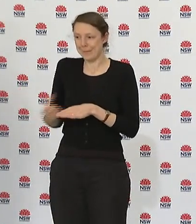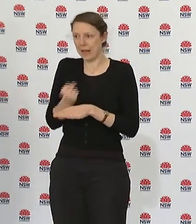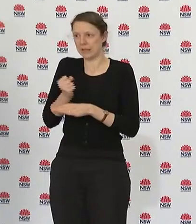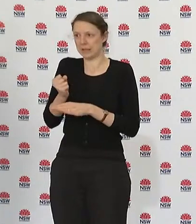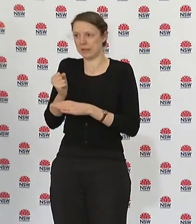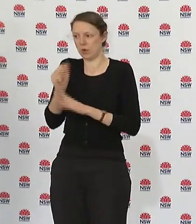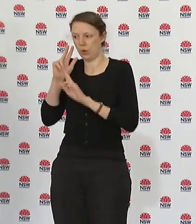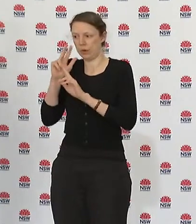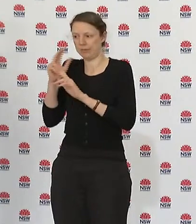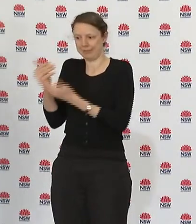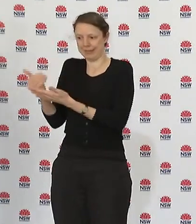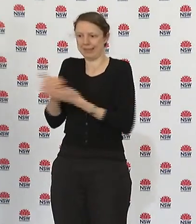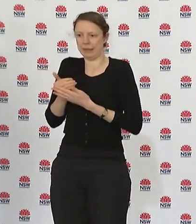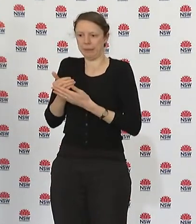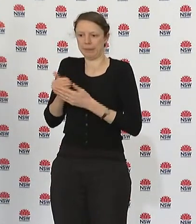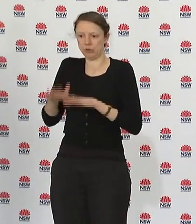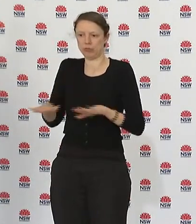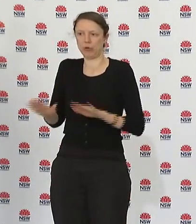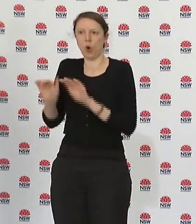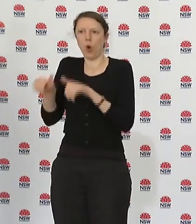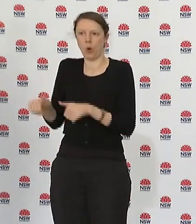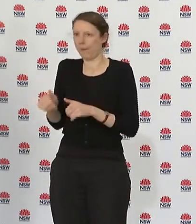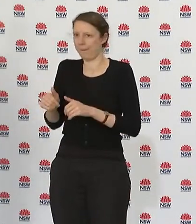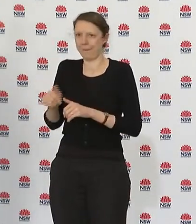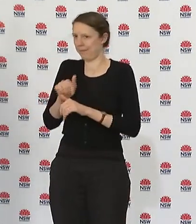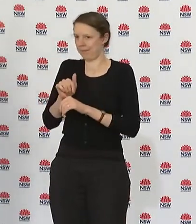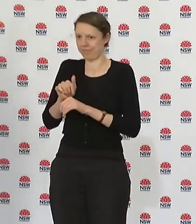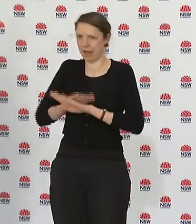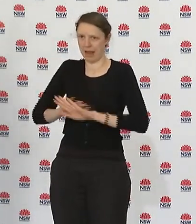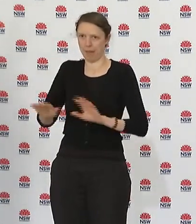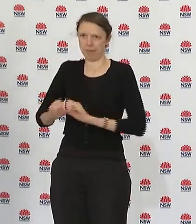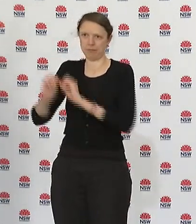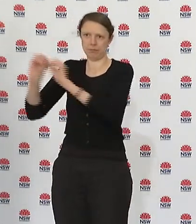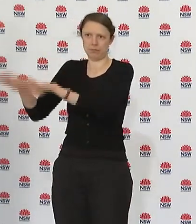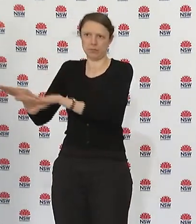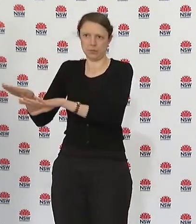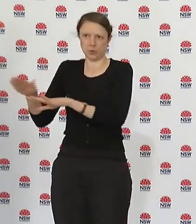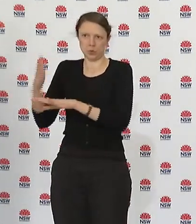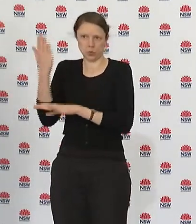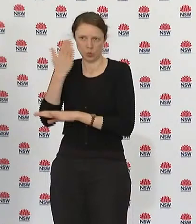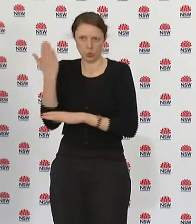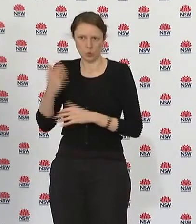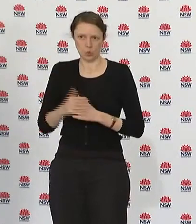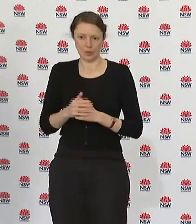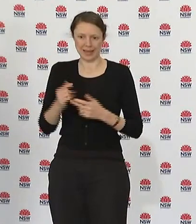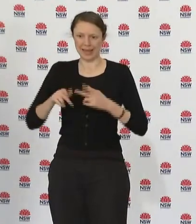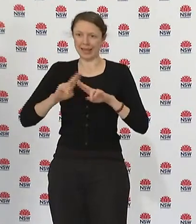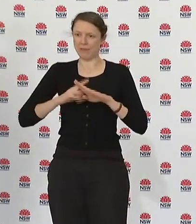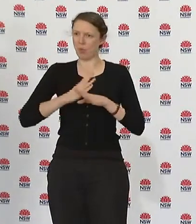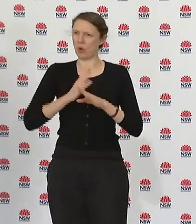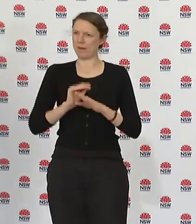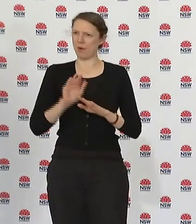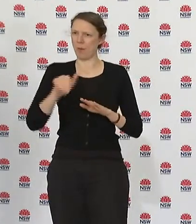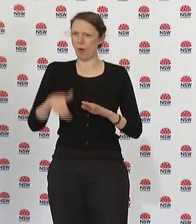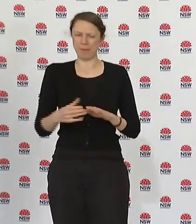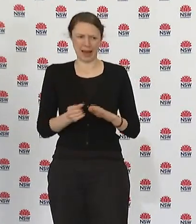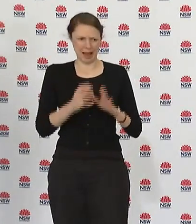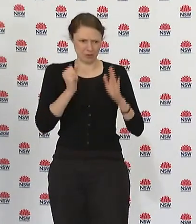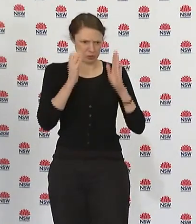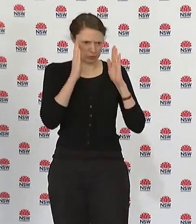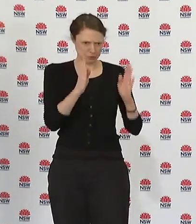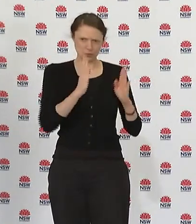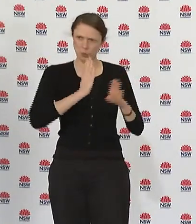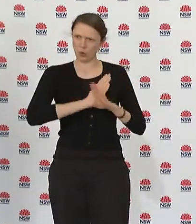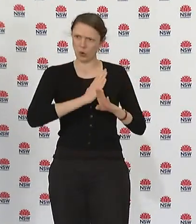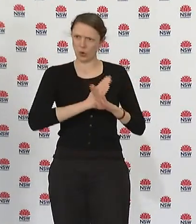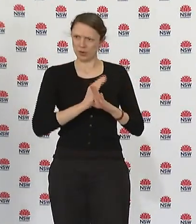attentive to home learning home learning for your child, can you still send them to school if you're at home? Well, obviously the health advice